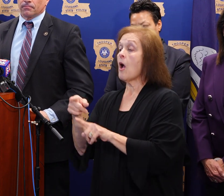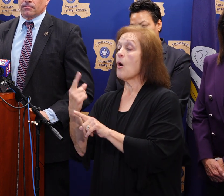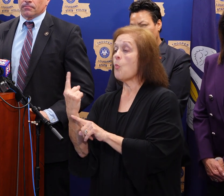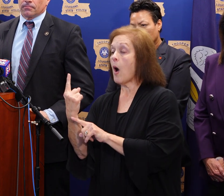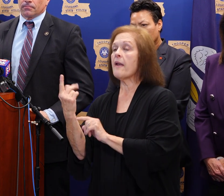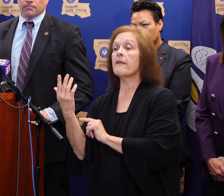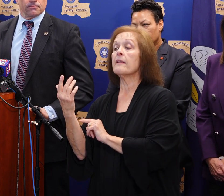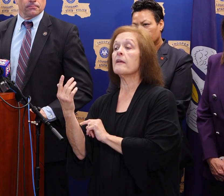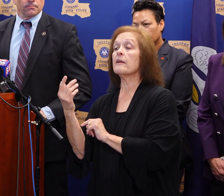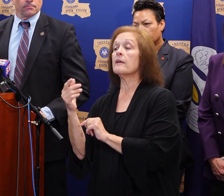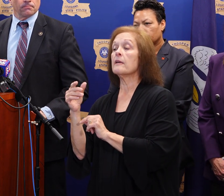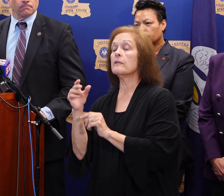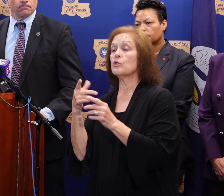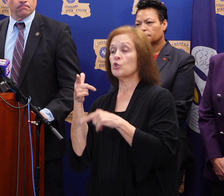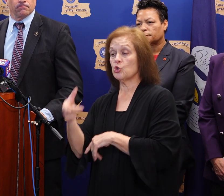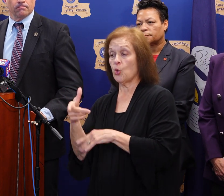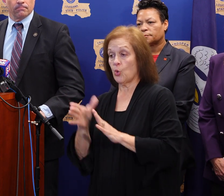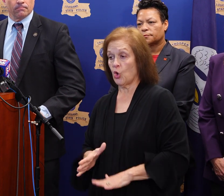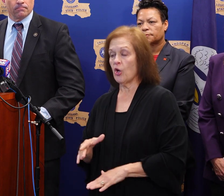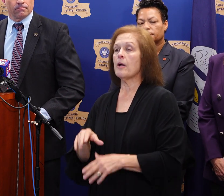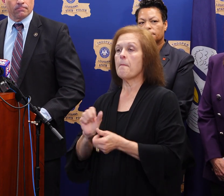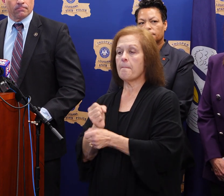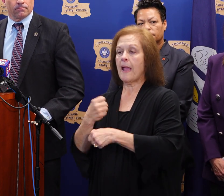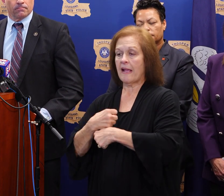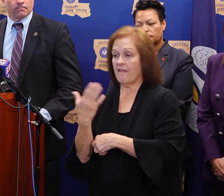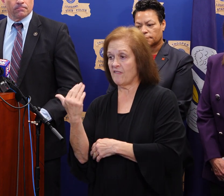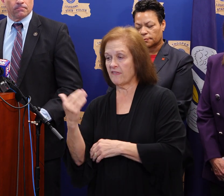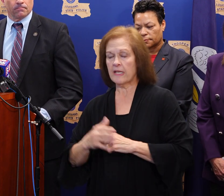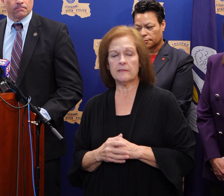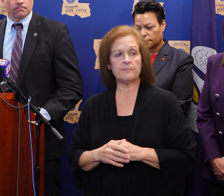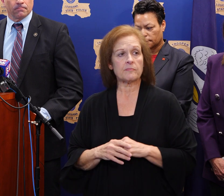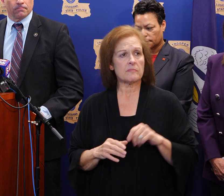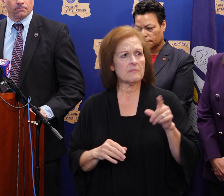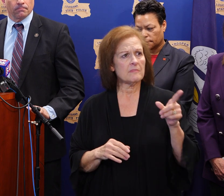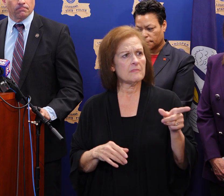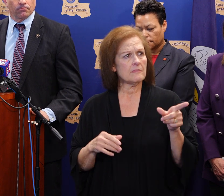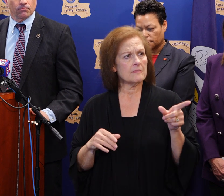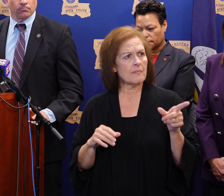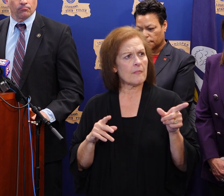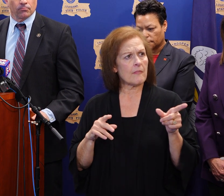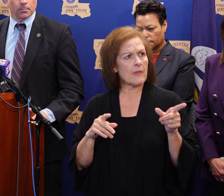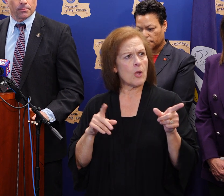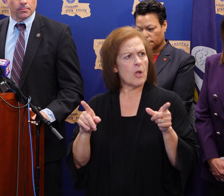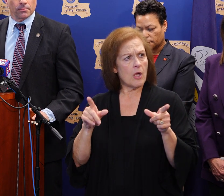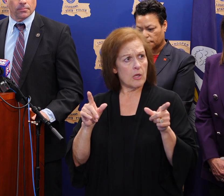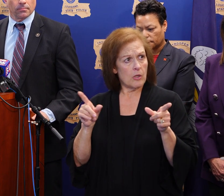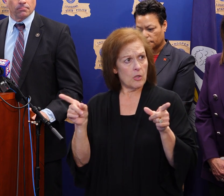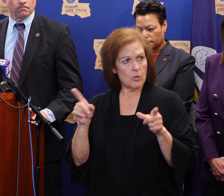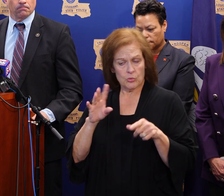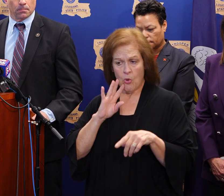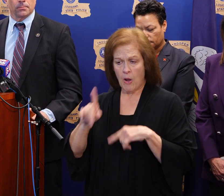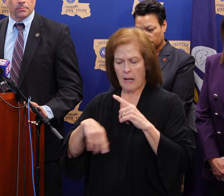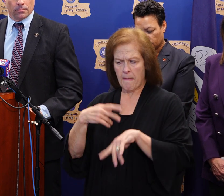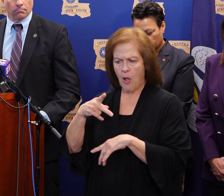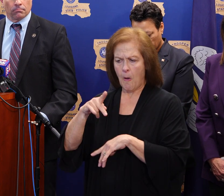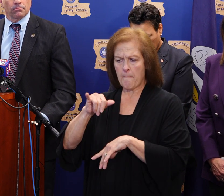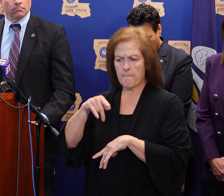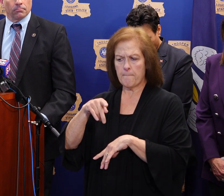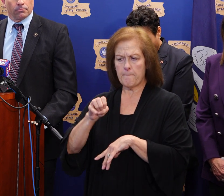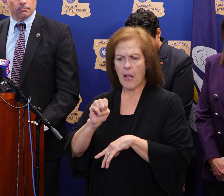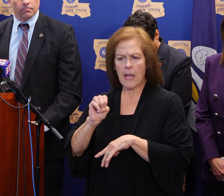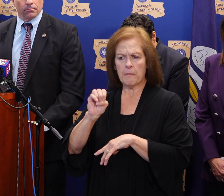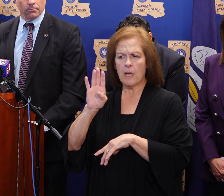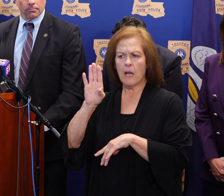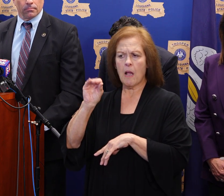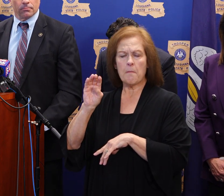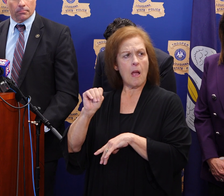the suicide IEDs, vest? were the IEDs pipe bombs, and have you discovered a remote detonator anywhere? And when you said that you have